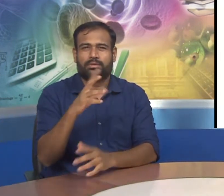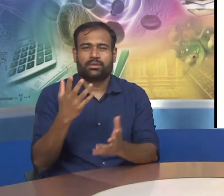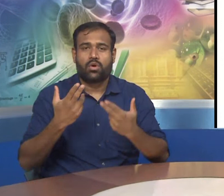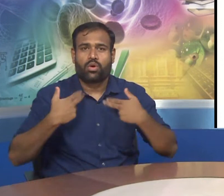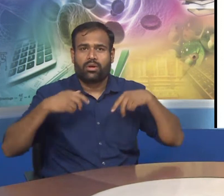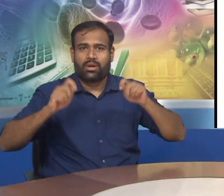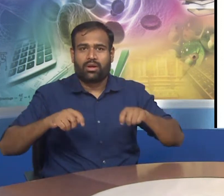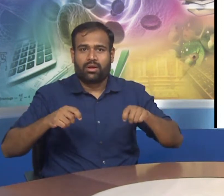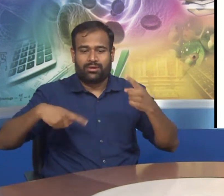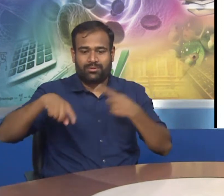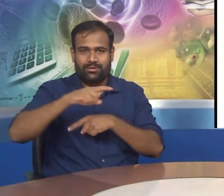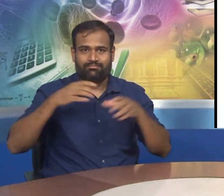Judicial review.